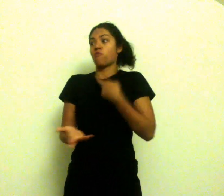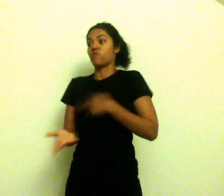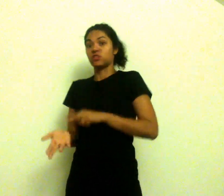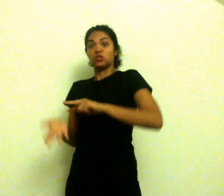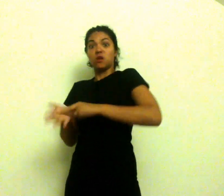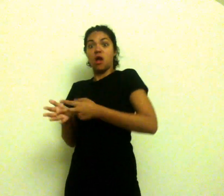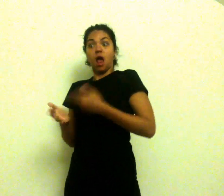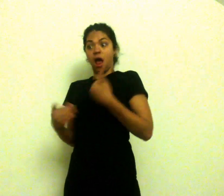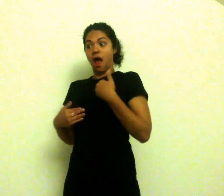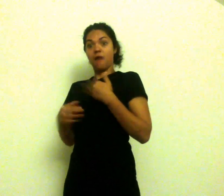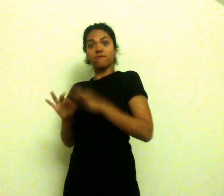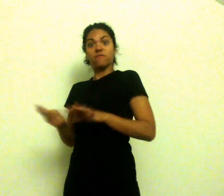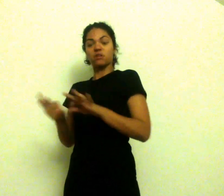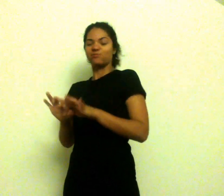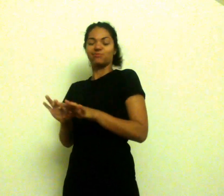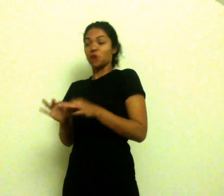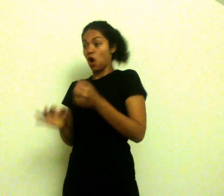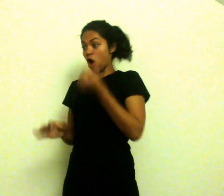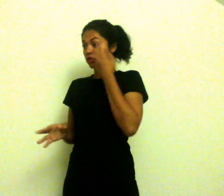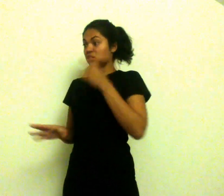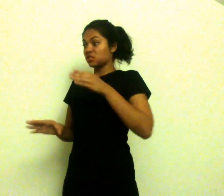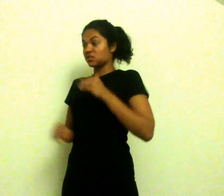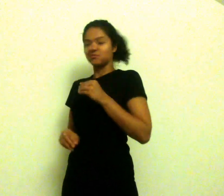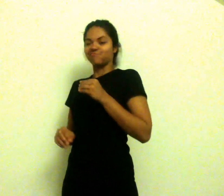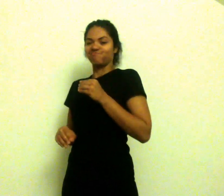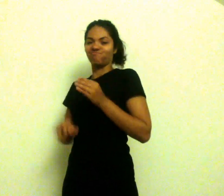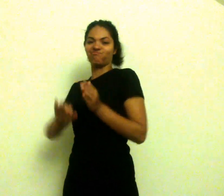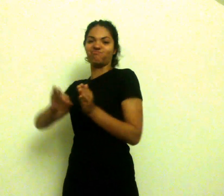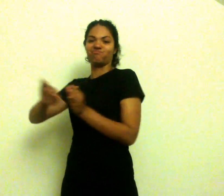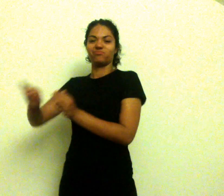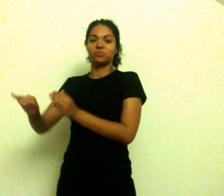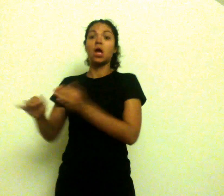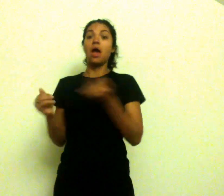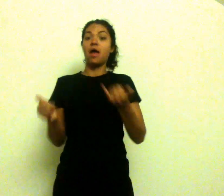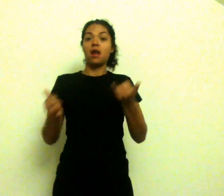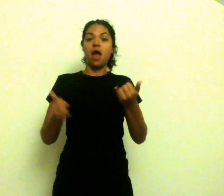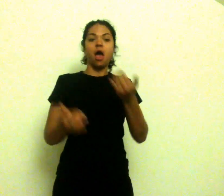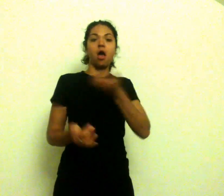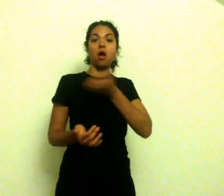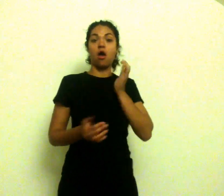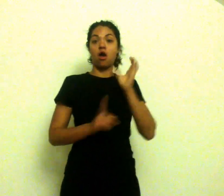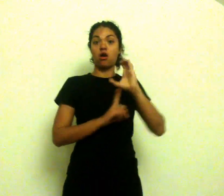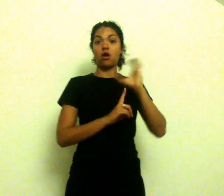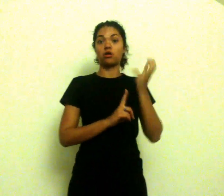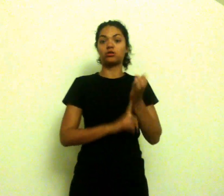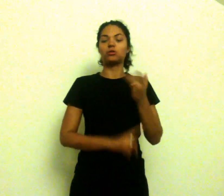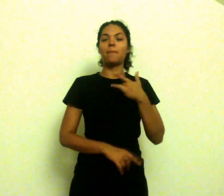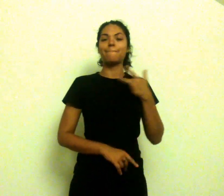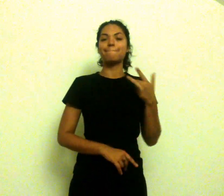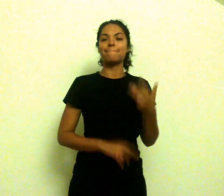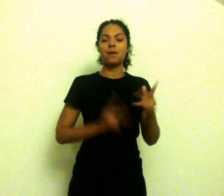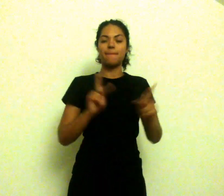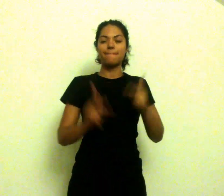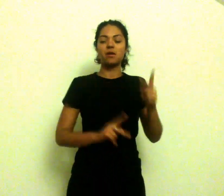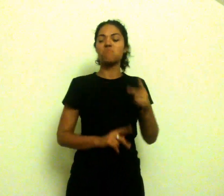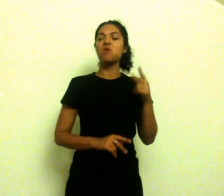kind of an inversion that has taken place in society. Once upon a time, in our answers, if the worldview